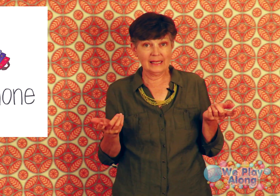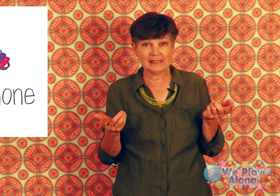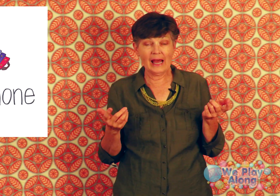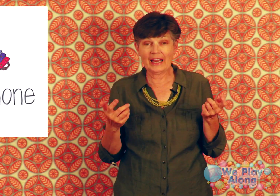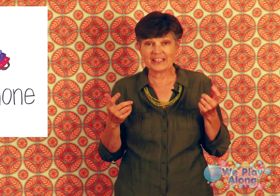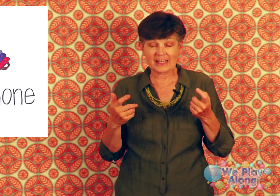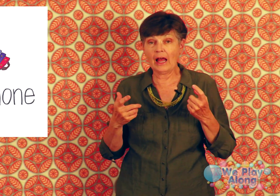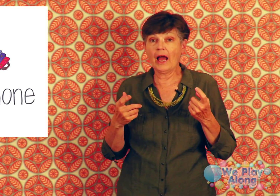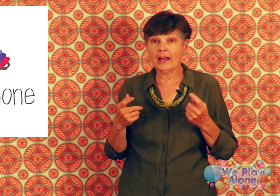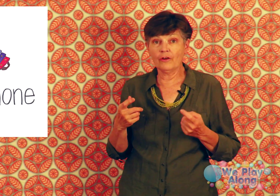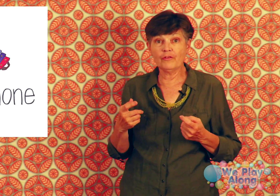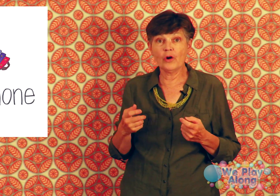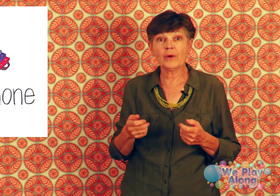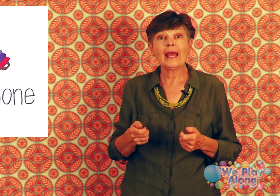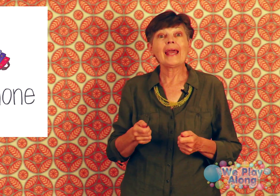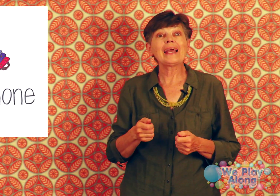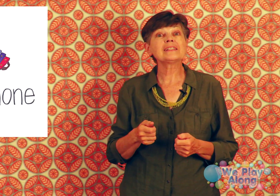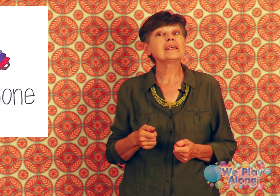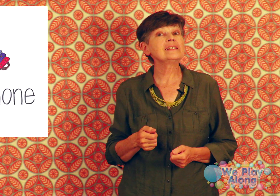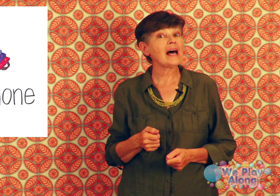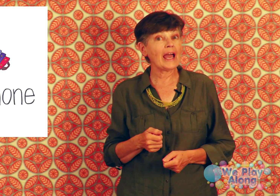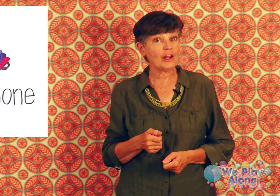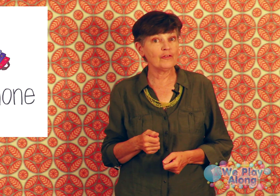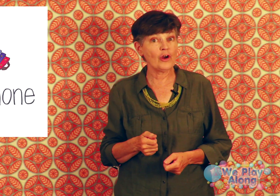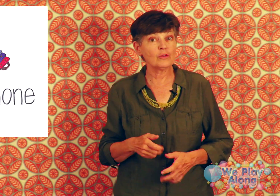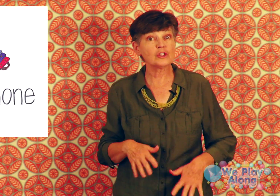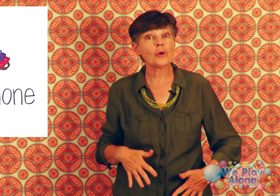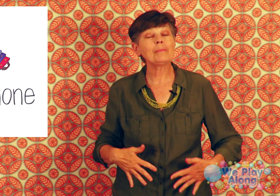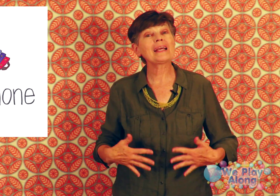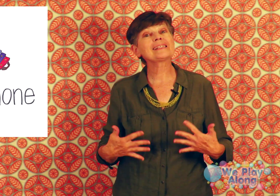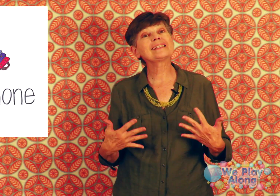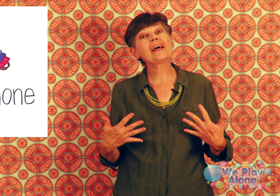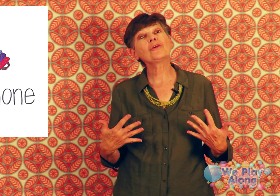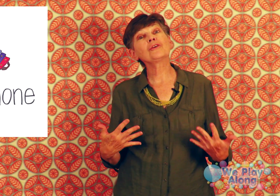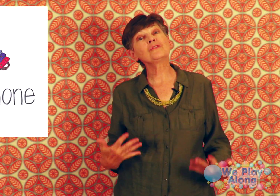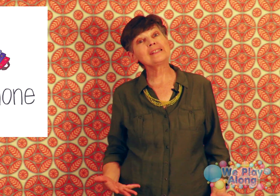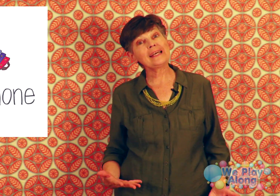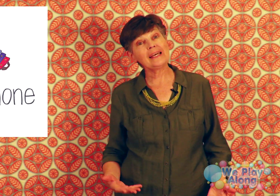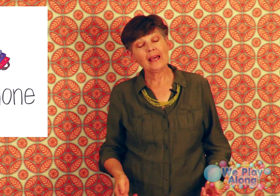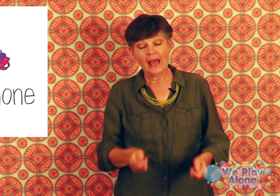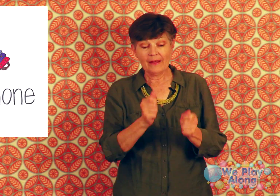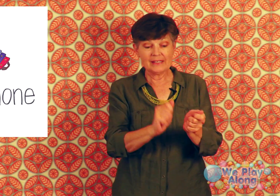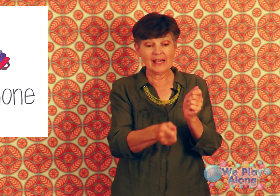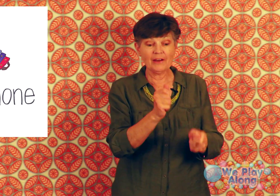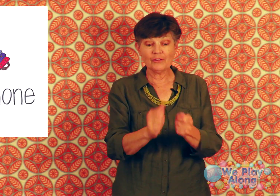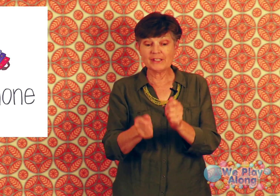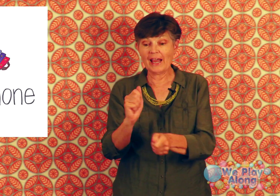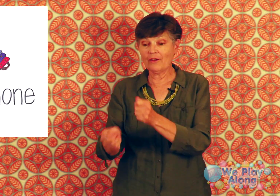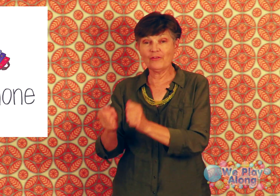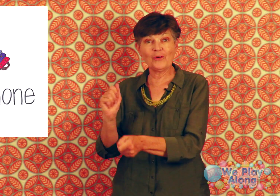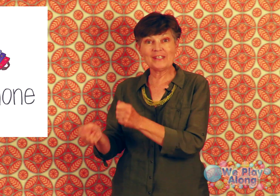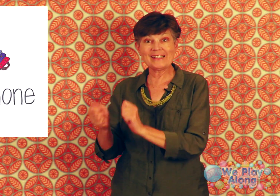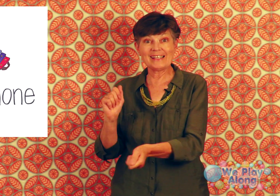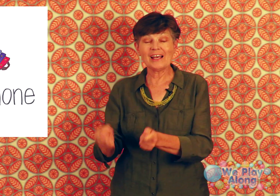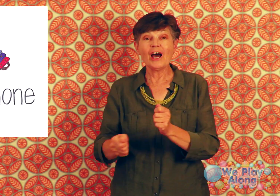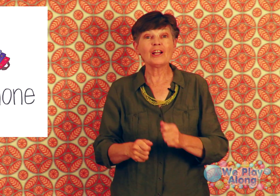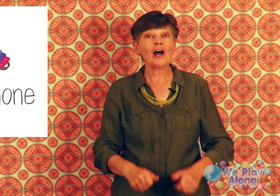it's not xylophone, it's xylophone. So it makes the sound of Z. And the sign for xylophone is this. A lot